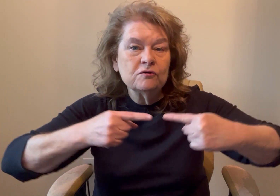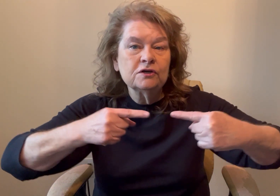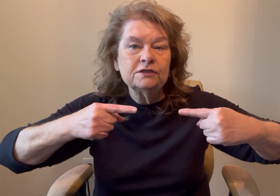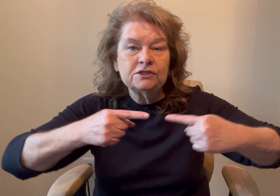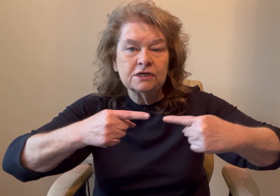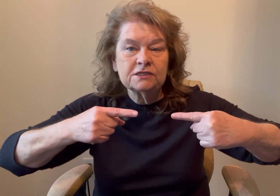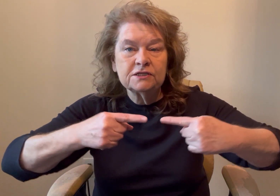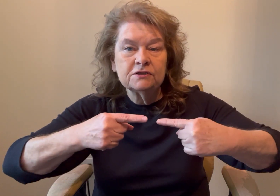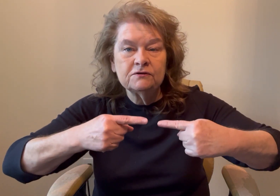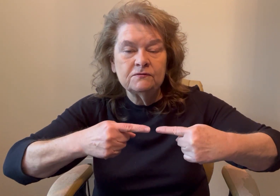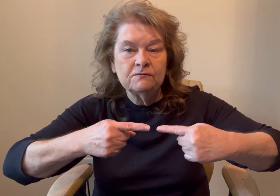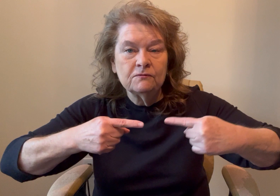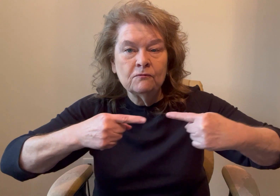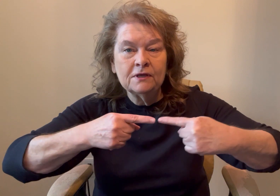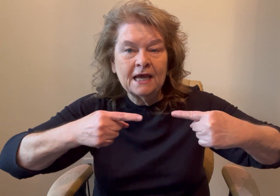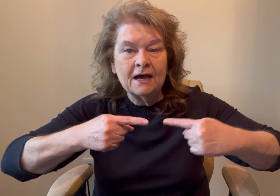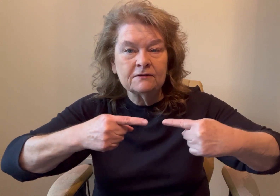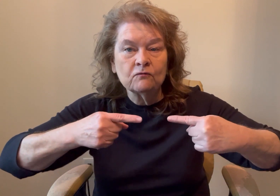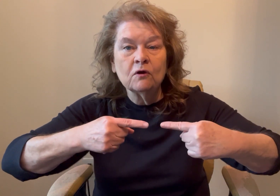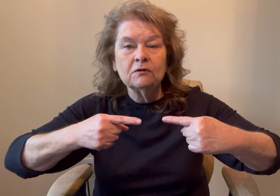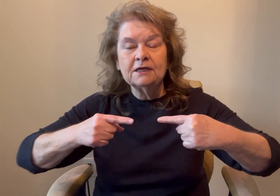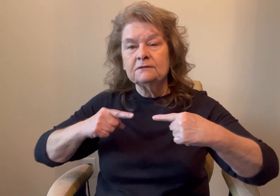could just do without the rolling.